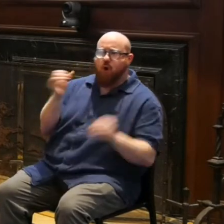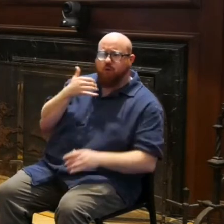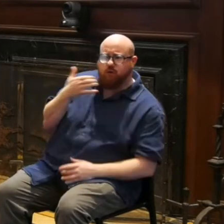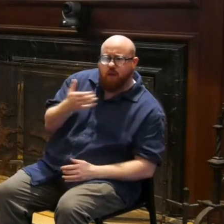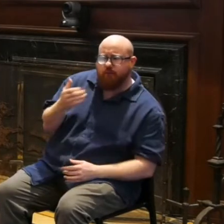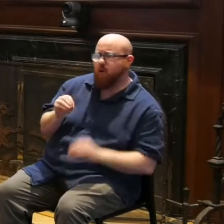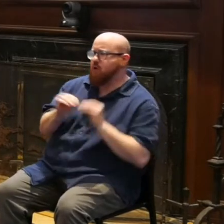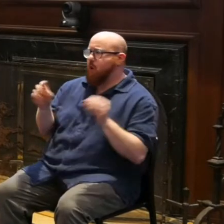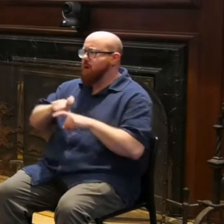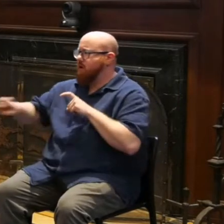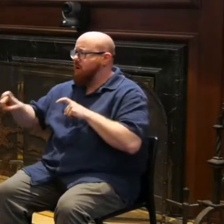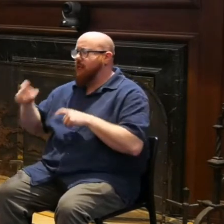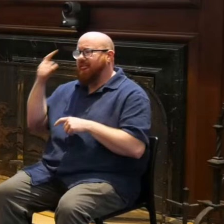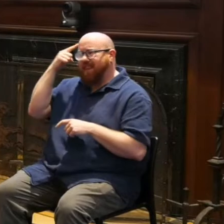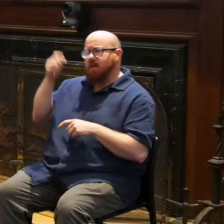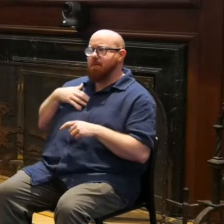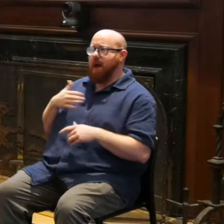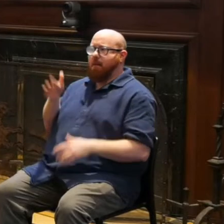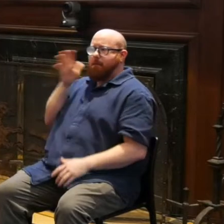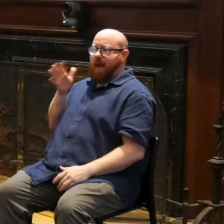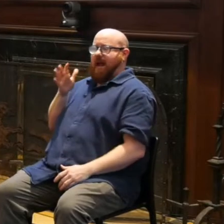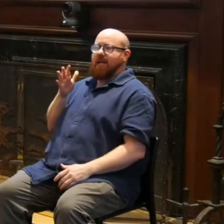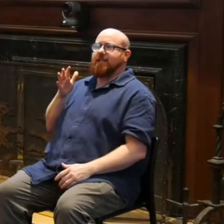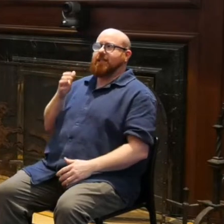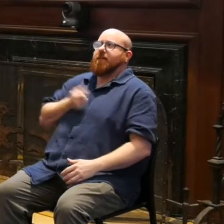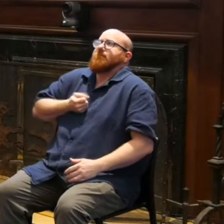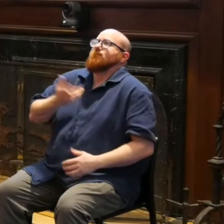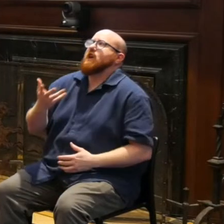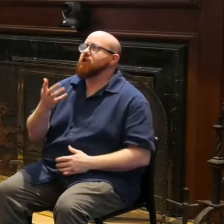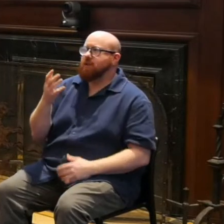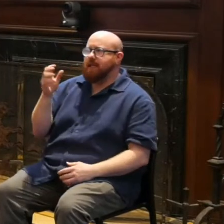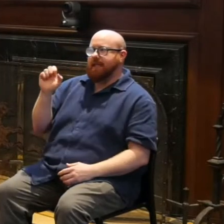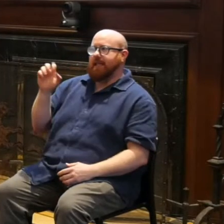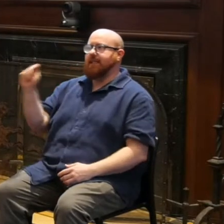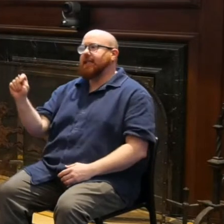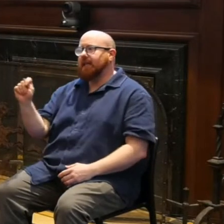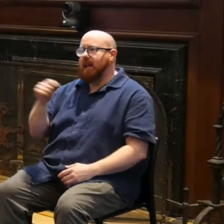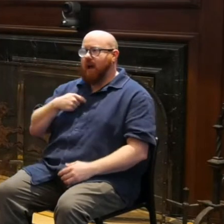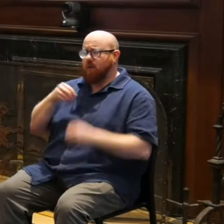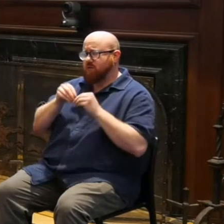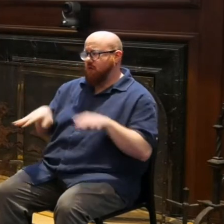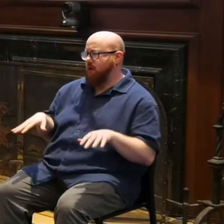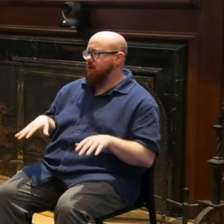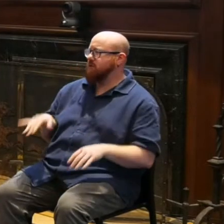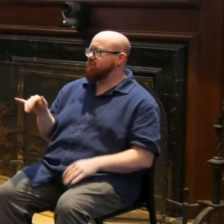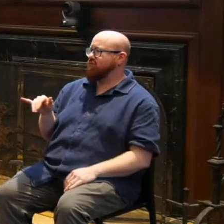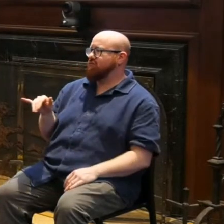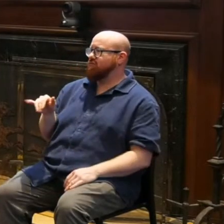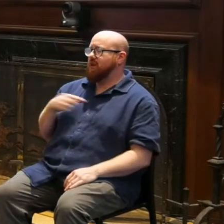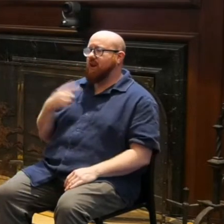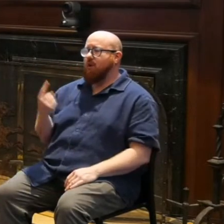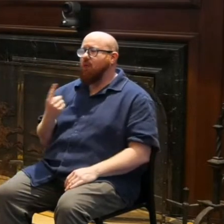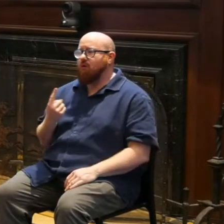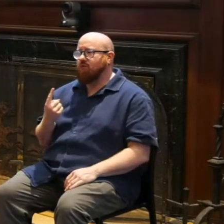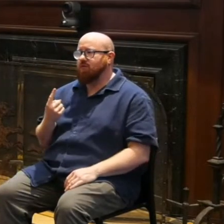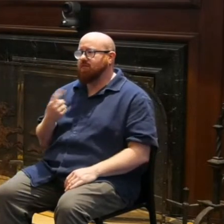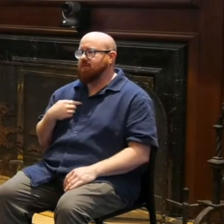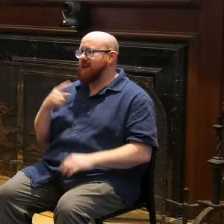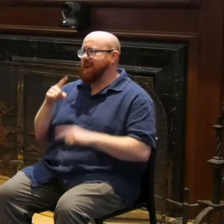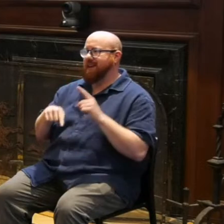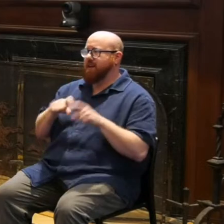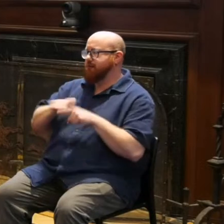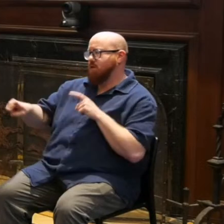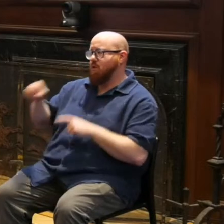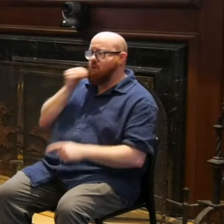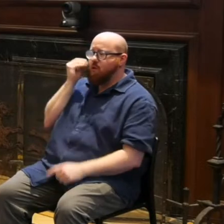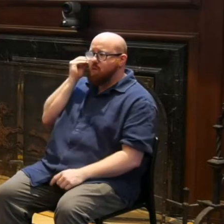my past confessions to ET, I too was lost and all alone. I could not phone